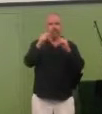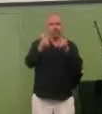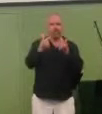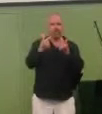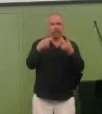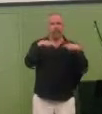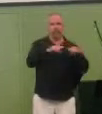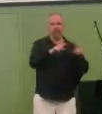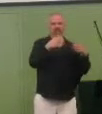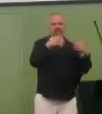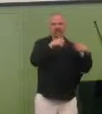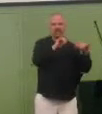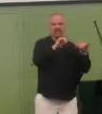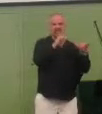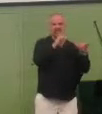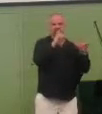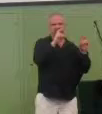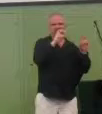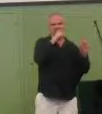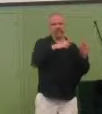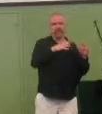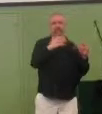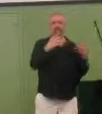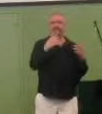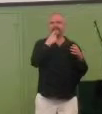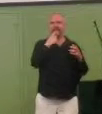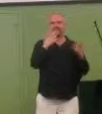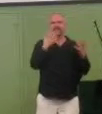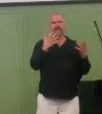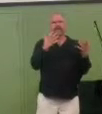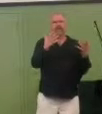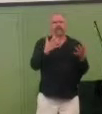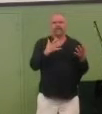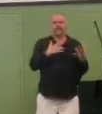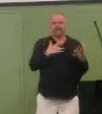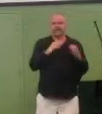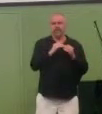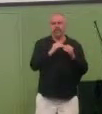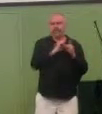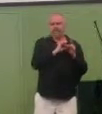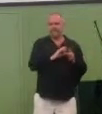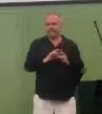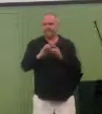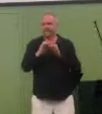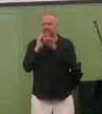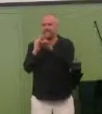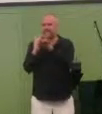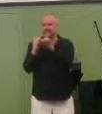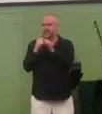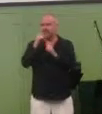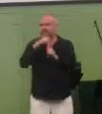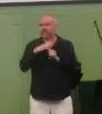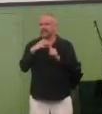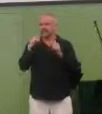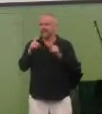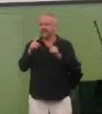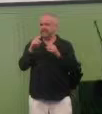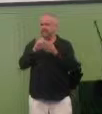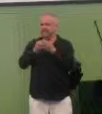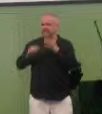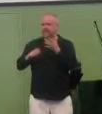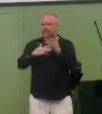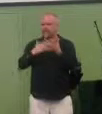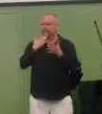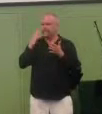Sheila to, quote, get more in touch with women to help dispel all my bad opinions of them. I was apprehensive